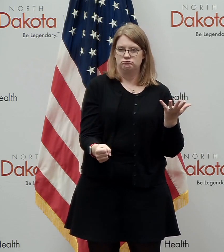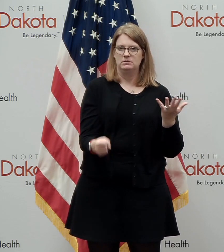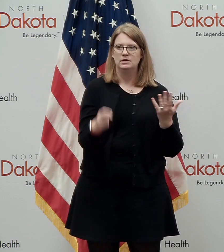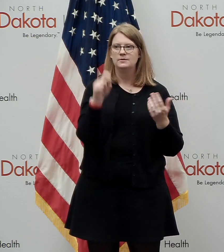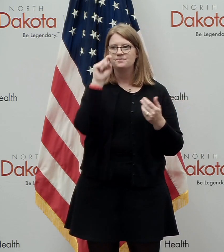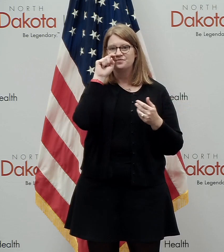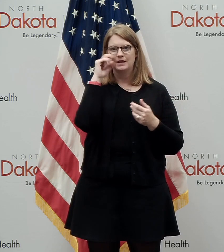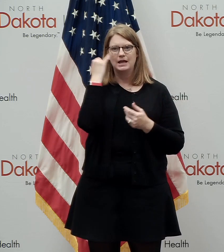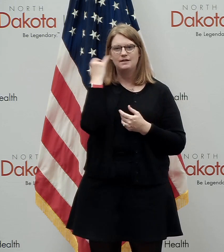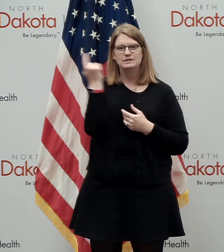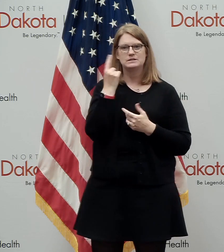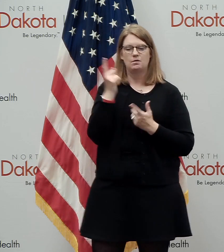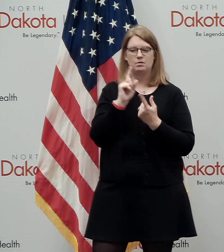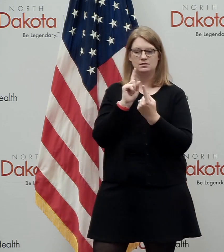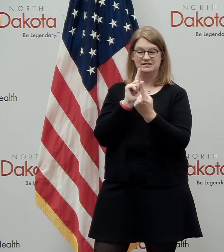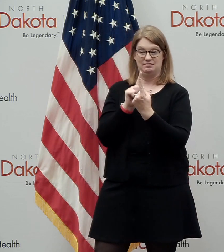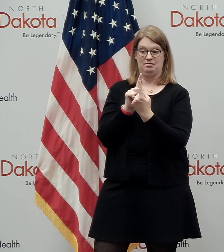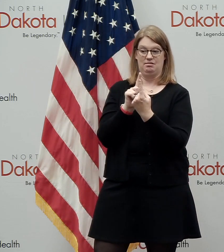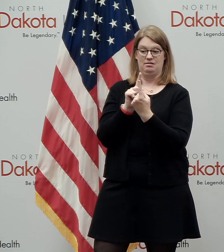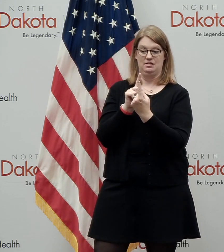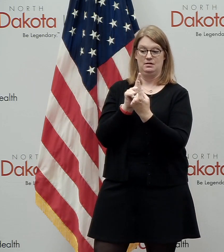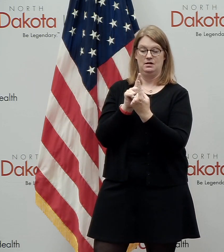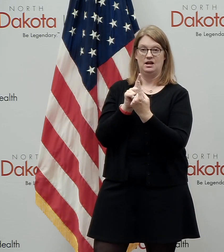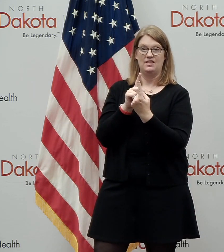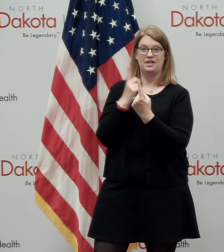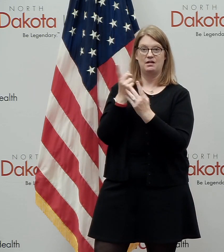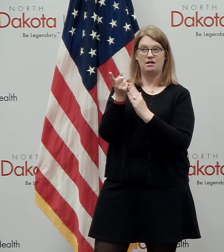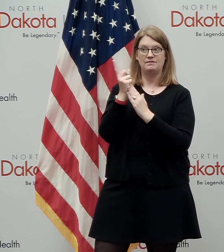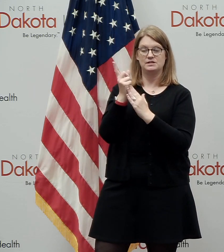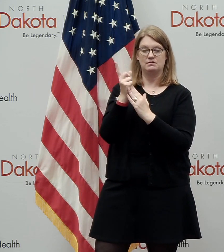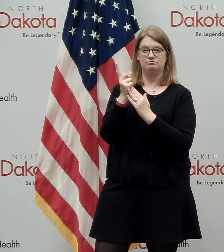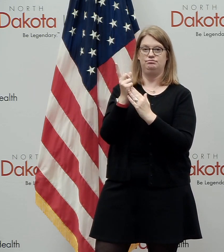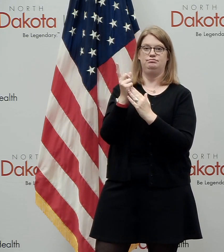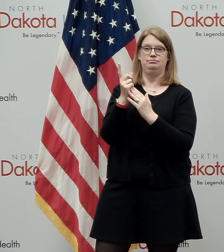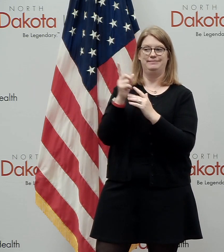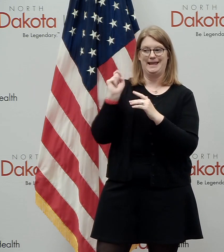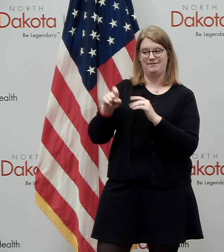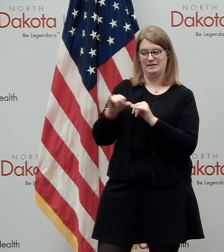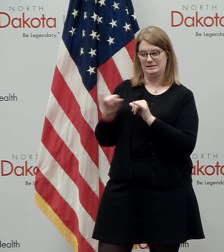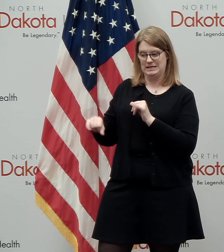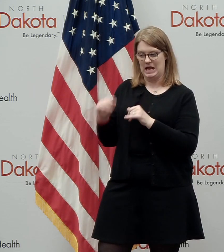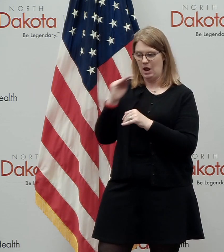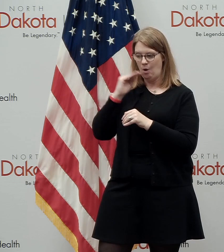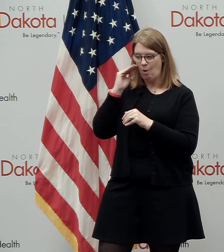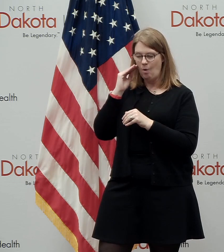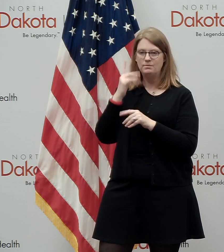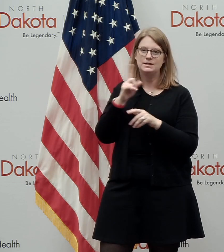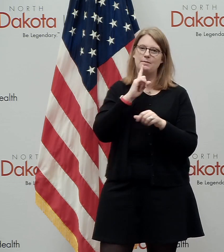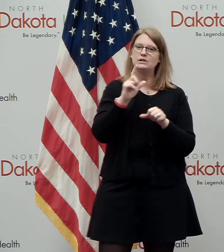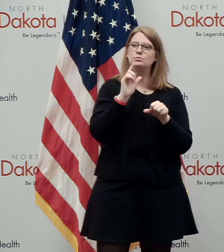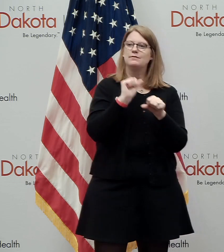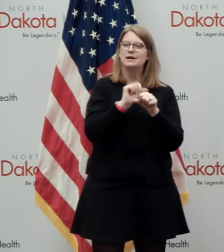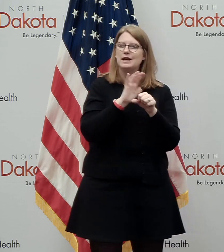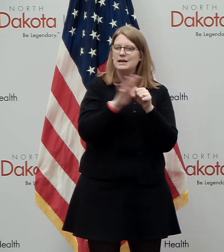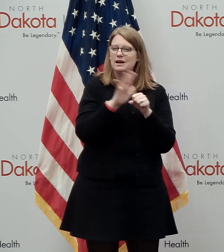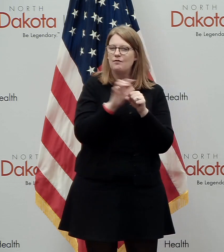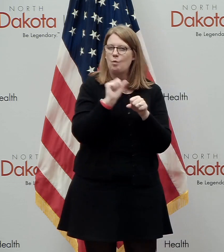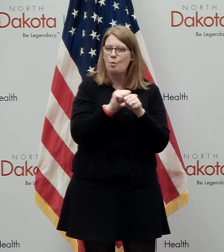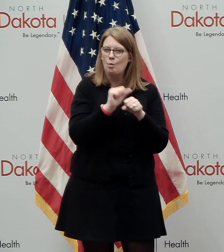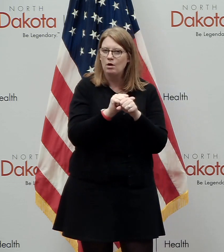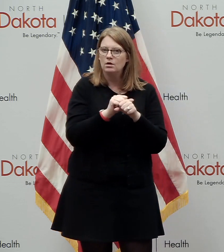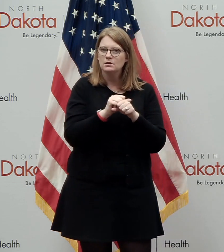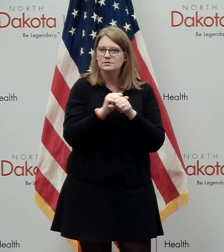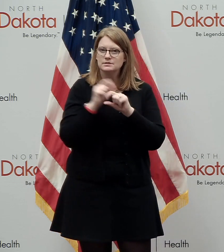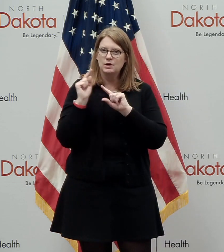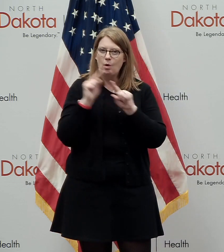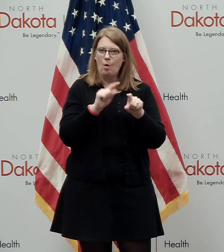come in close contact and they have to be quarantined or isolated, they're out of the workforce, just to make sure we got enough workforce to keep going to the schools.